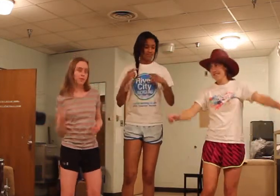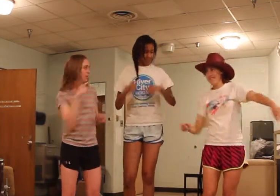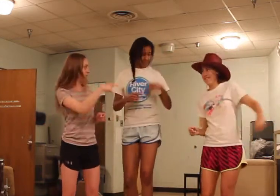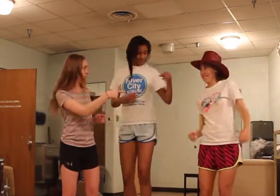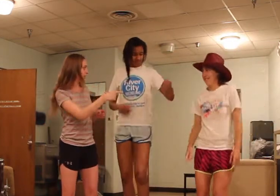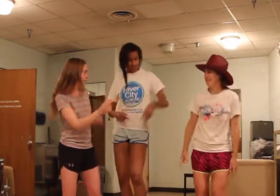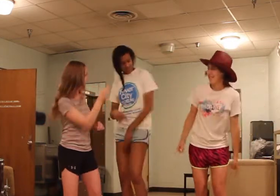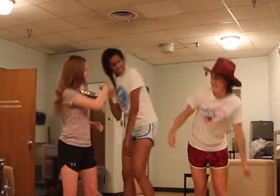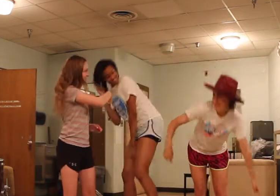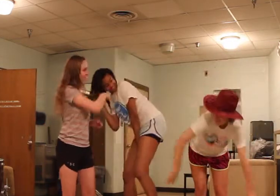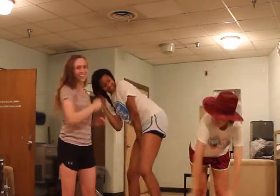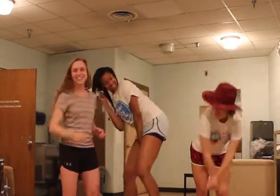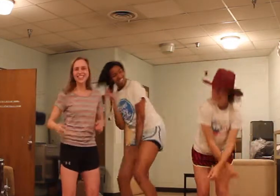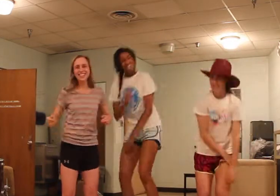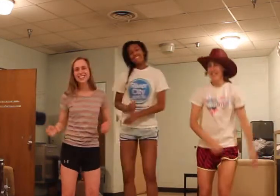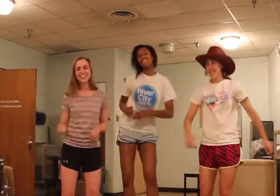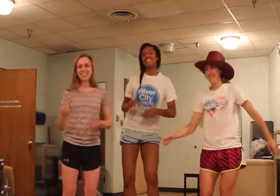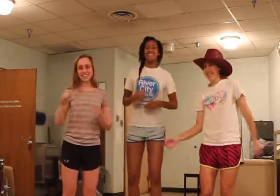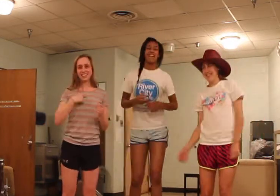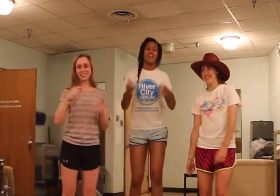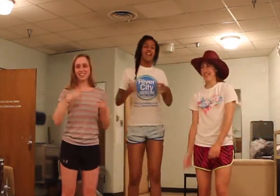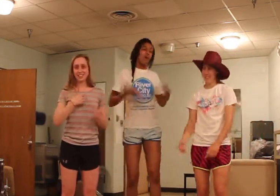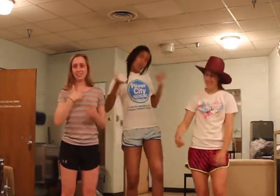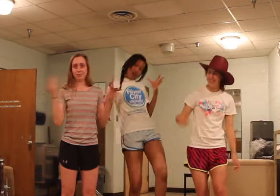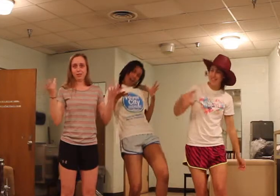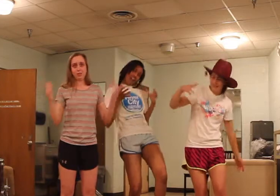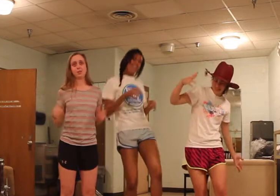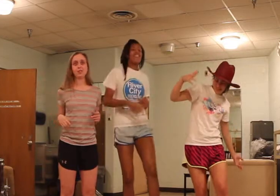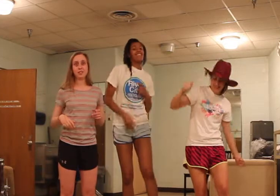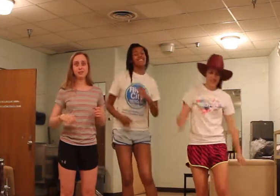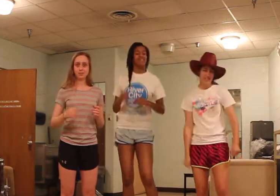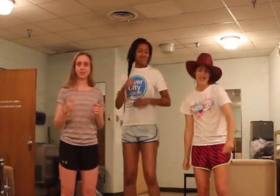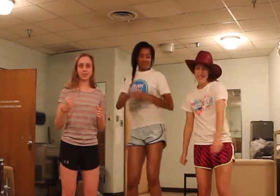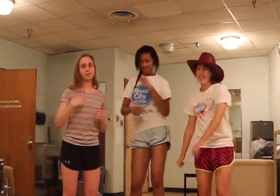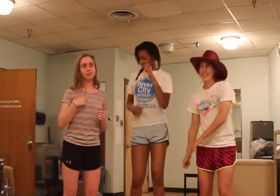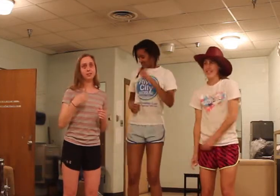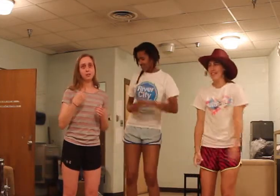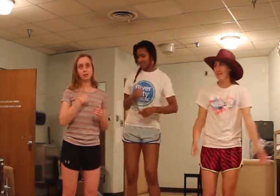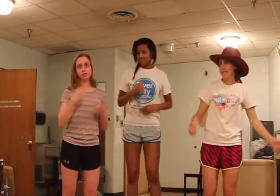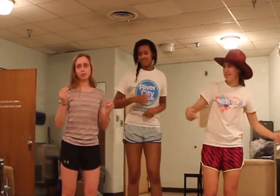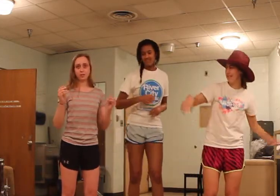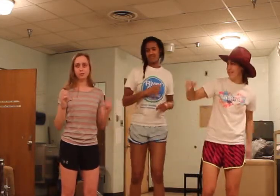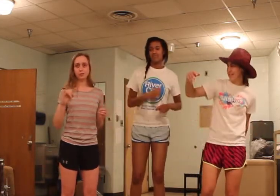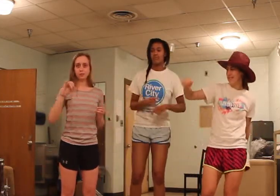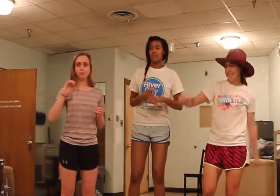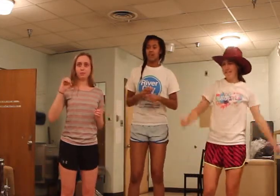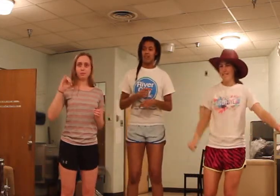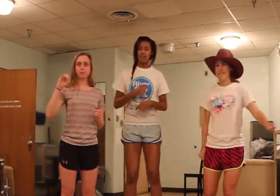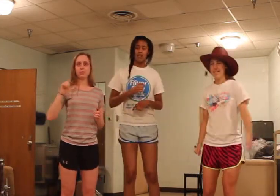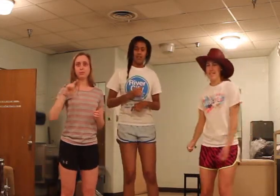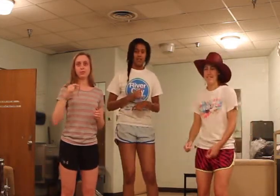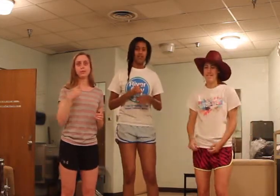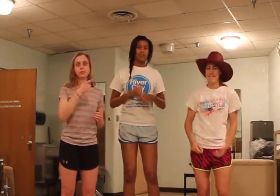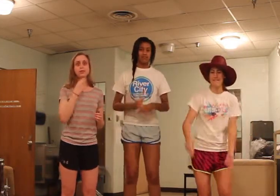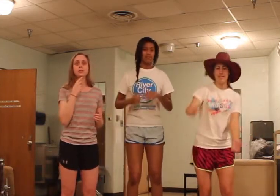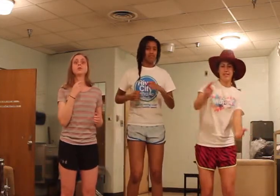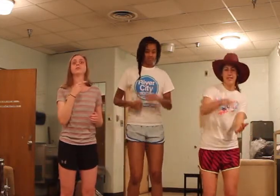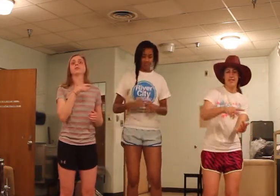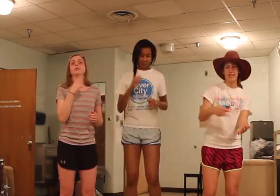Face down, boot it up That's the way we like the world I'm sick of the oil spills She said she won't, but I bet she will Timber Swing